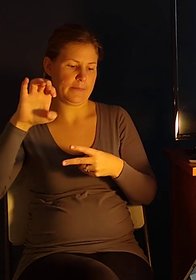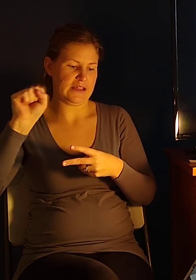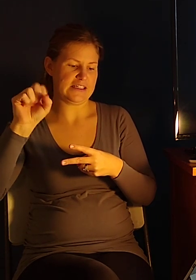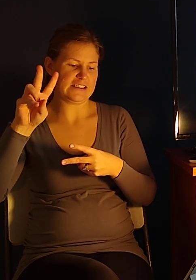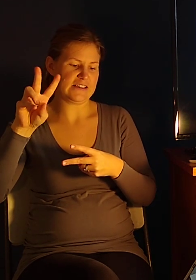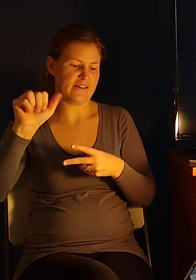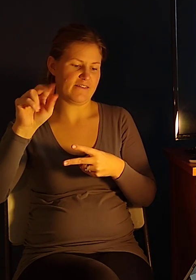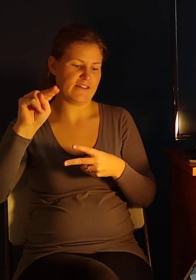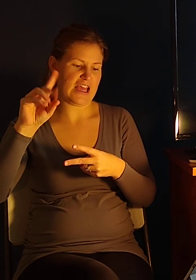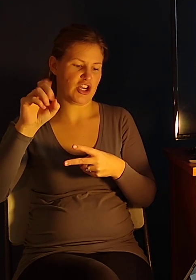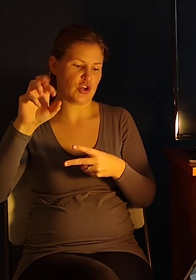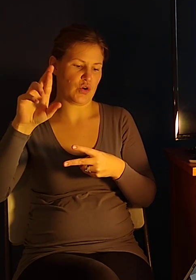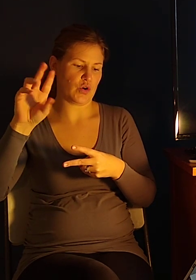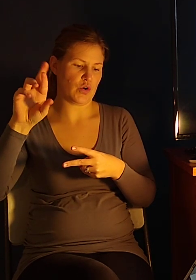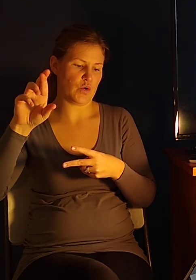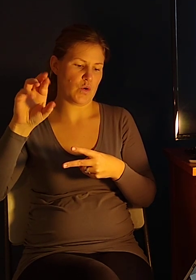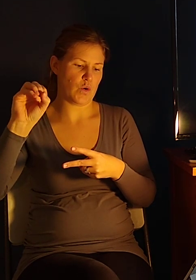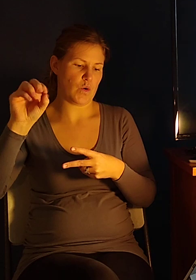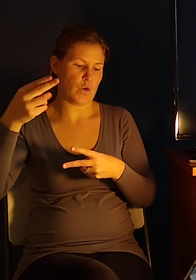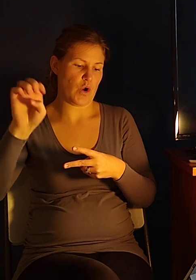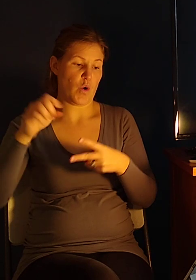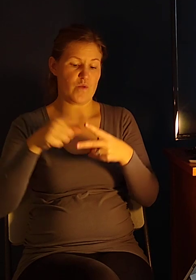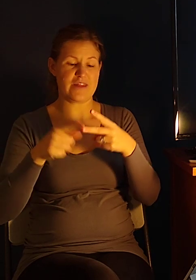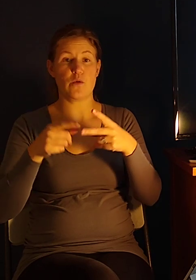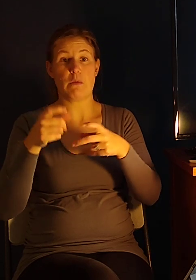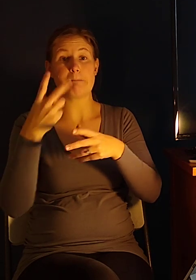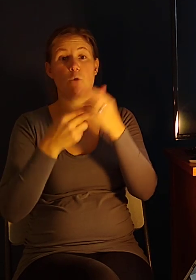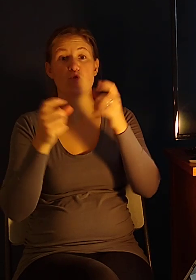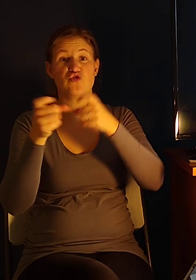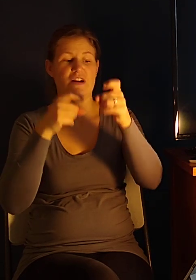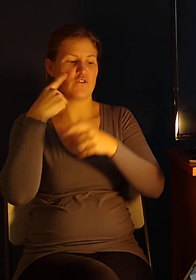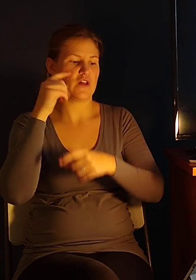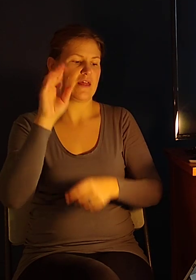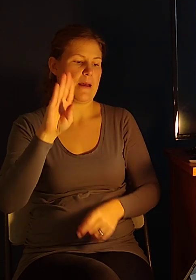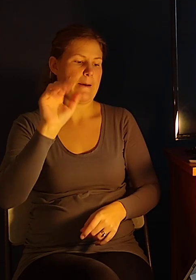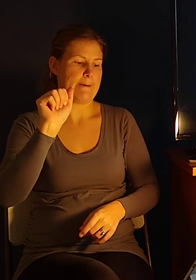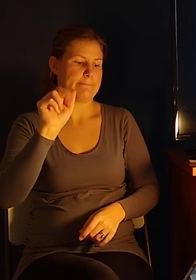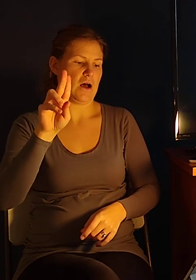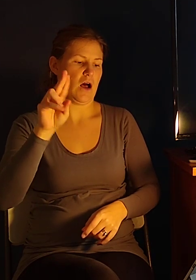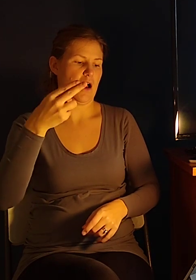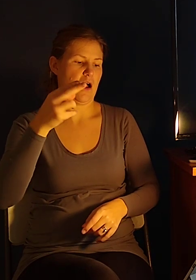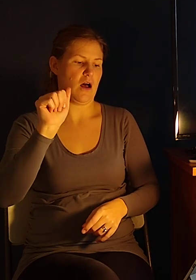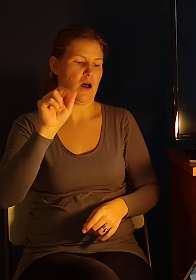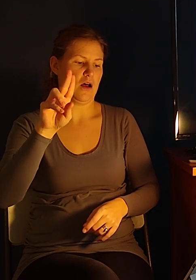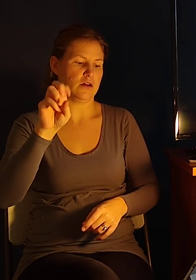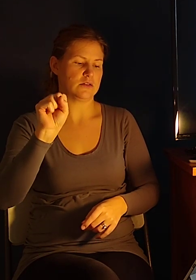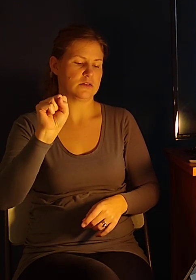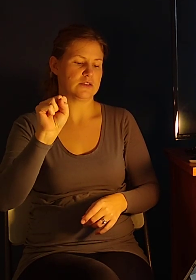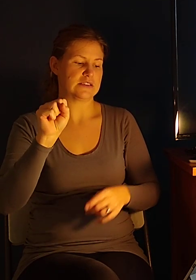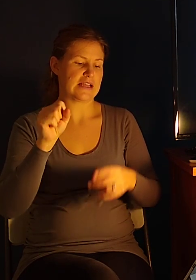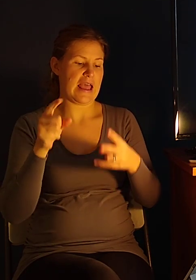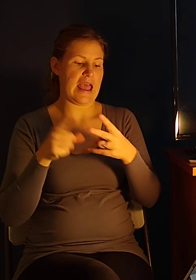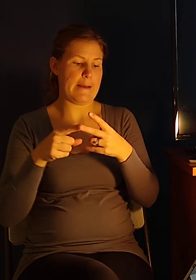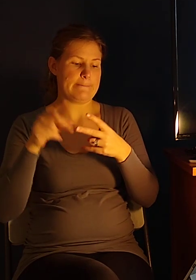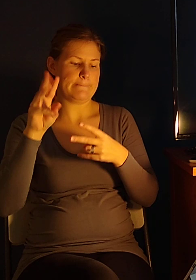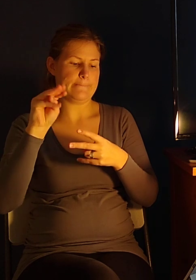of the Bauhaus. And Mies van der Rohe, he comes directly to Chicago, and